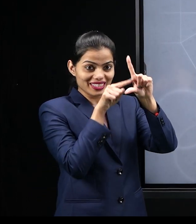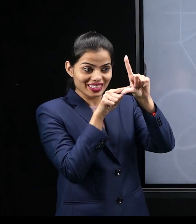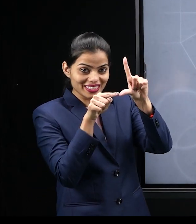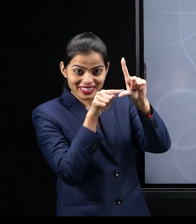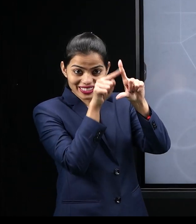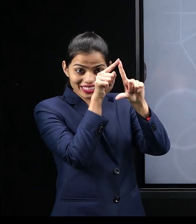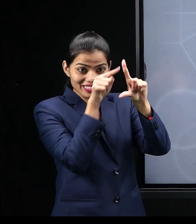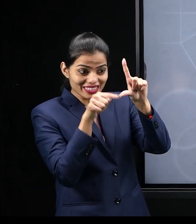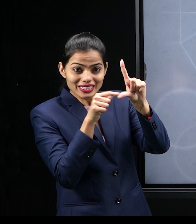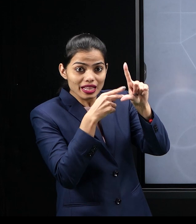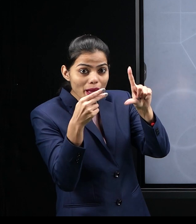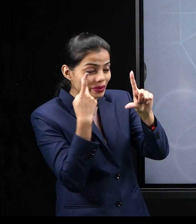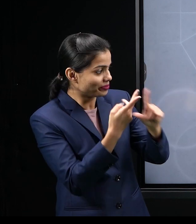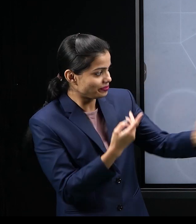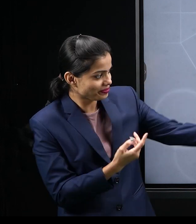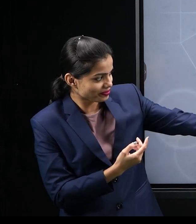Right triangle.